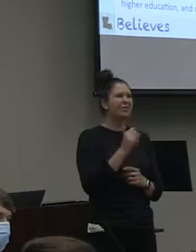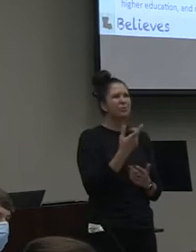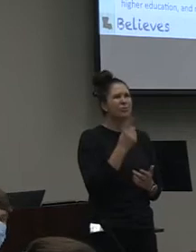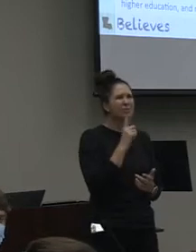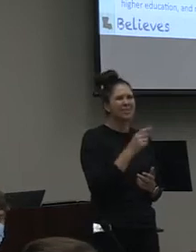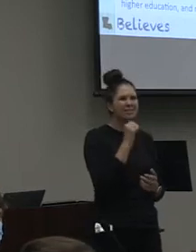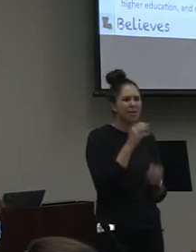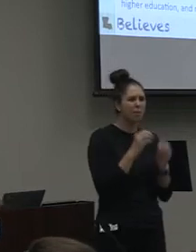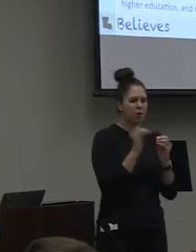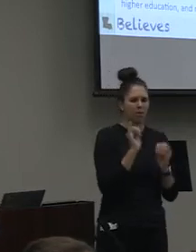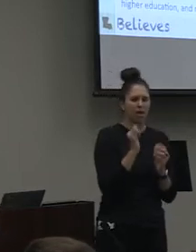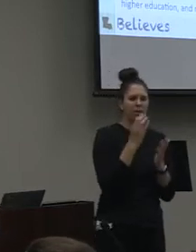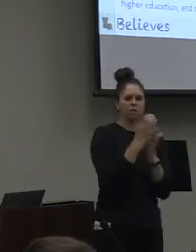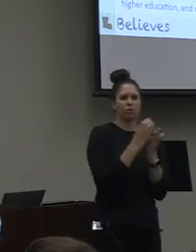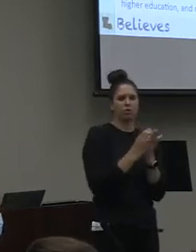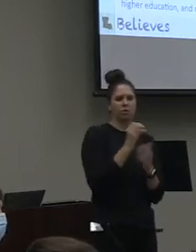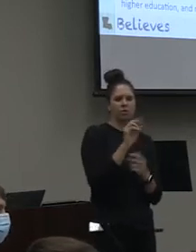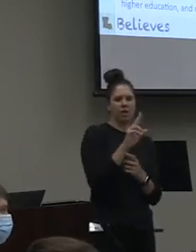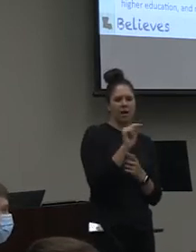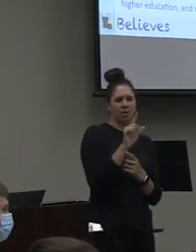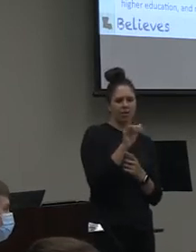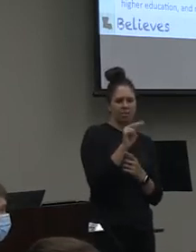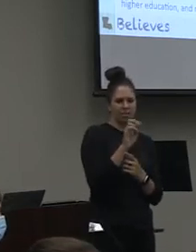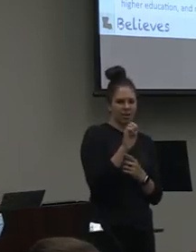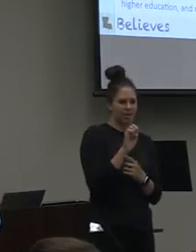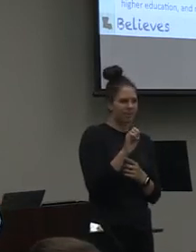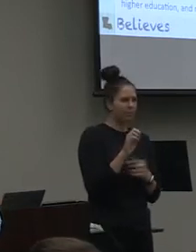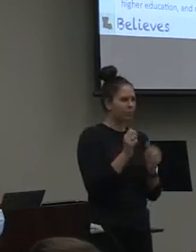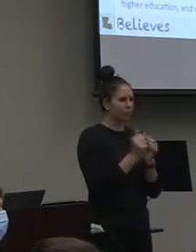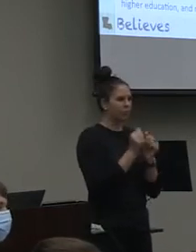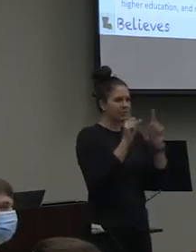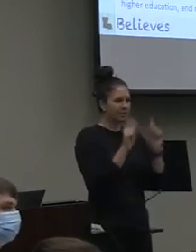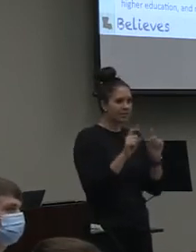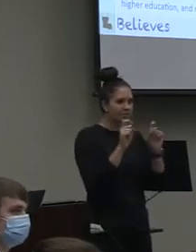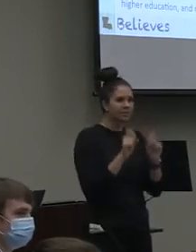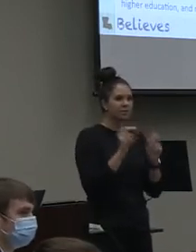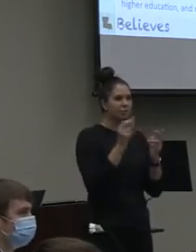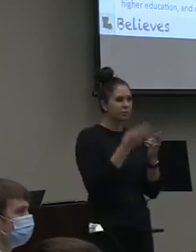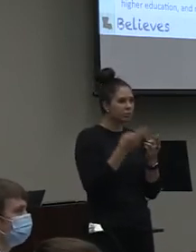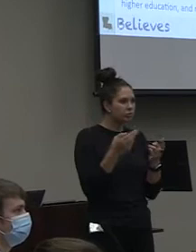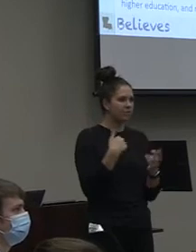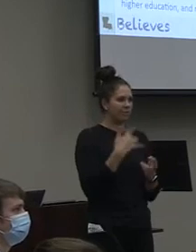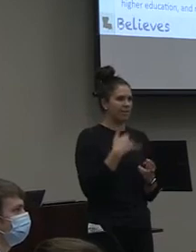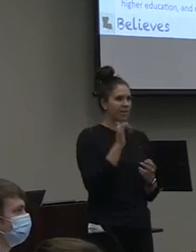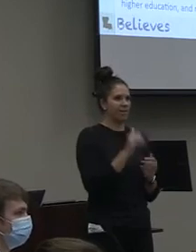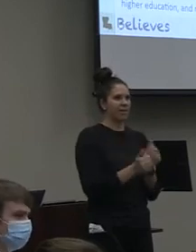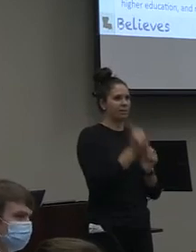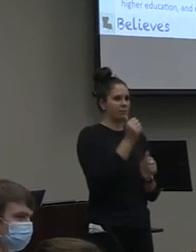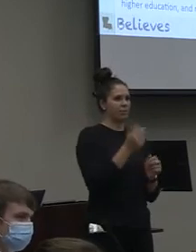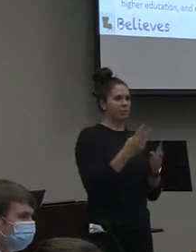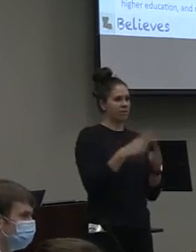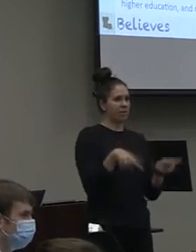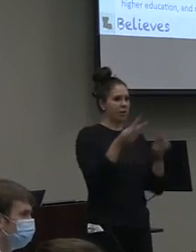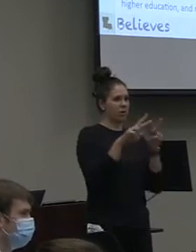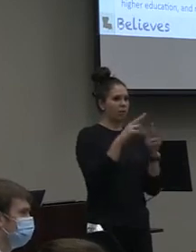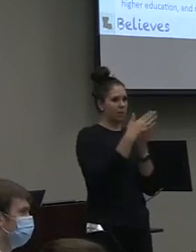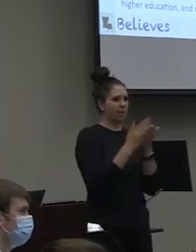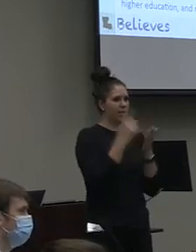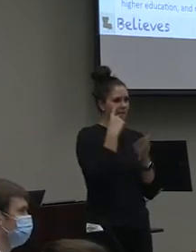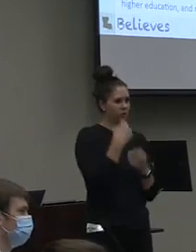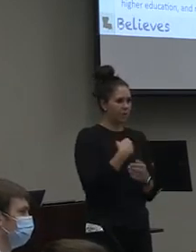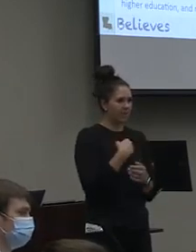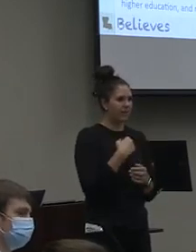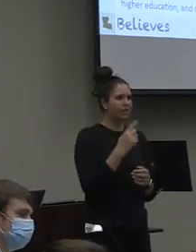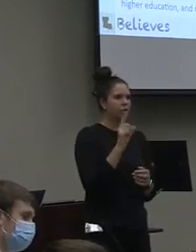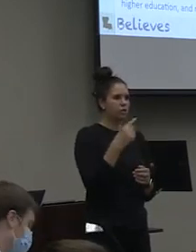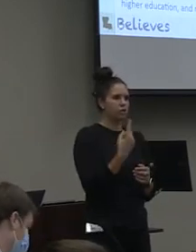it's much like a course outline, with assessments and resources. I felt like that was the most valuable part to me, was